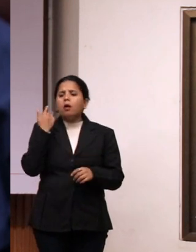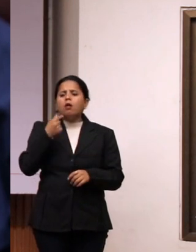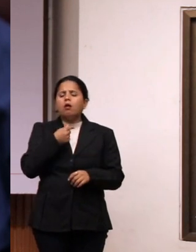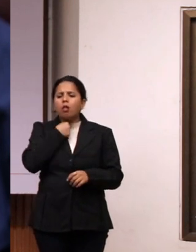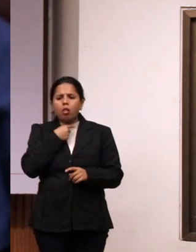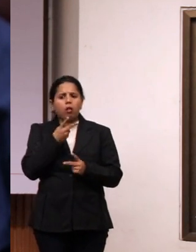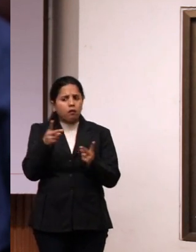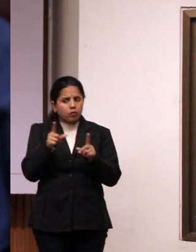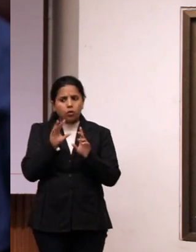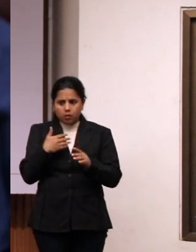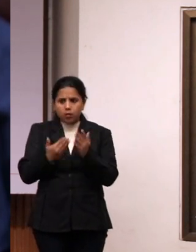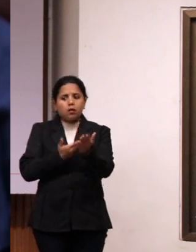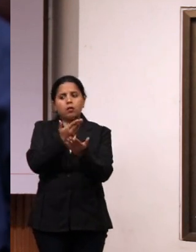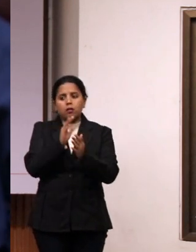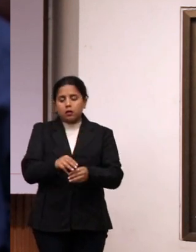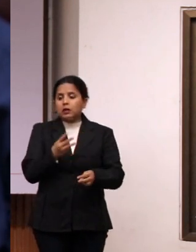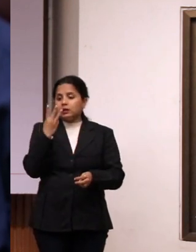played, and